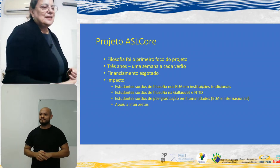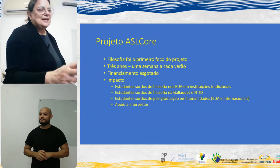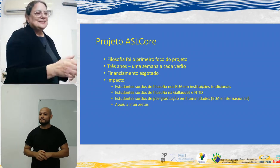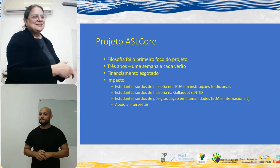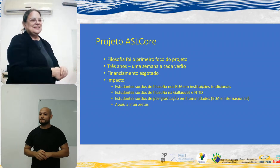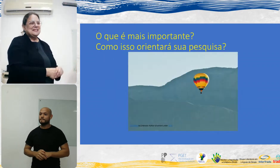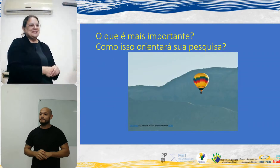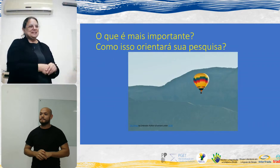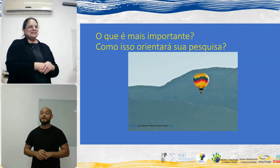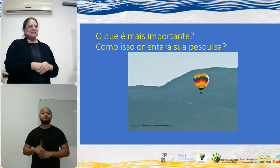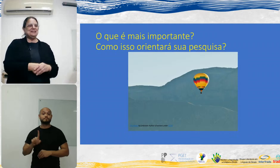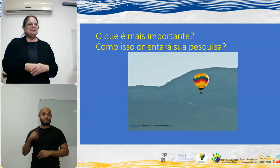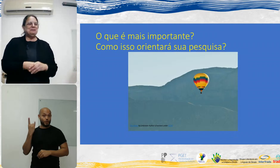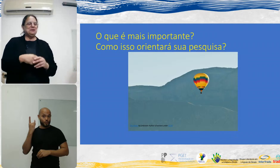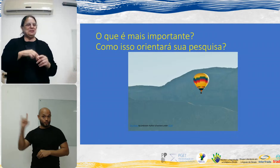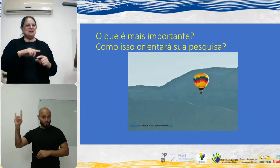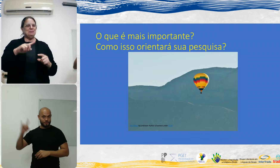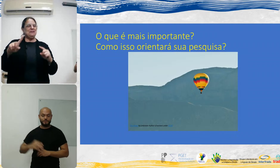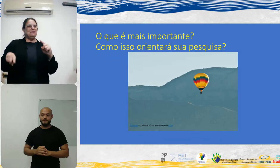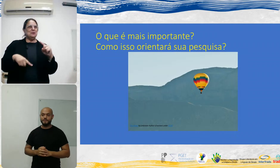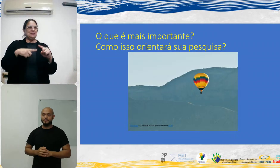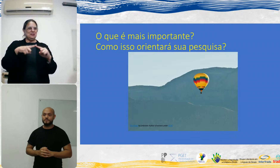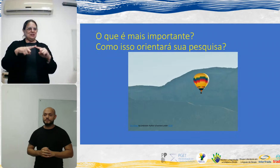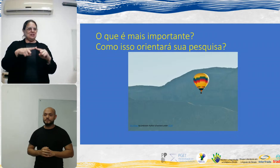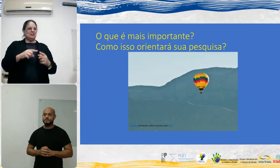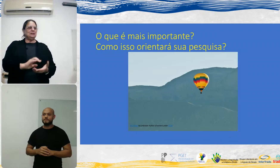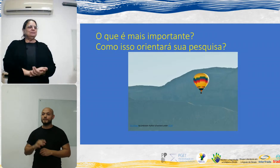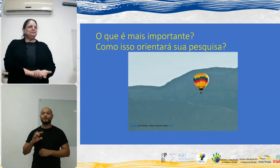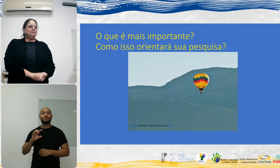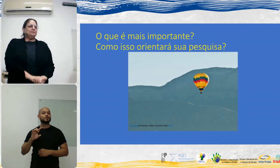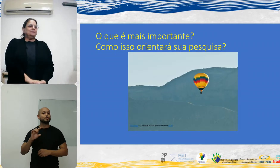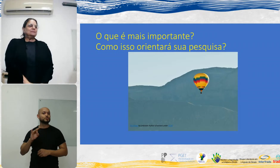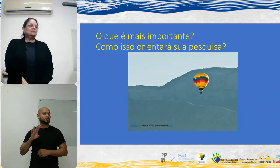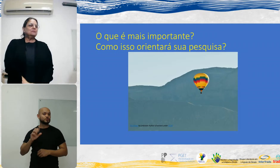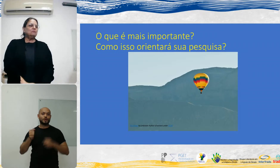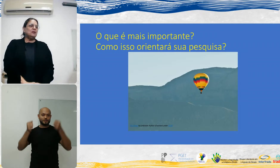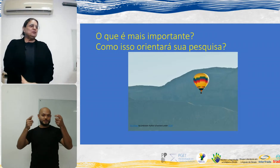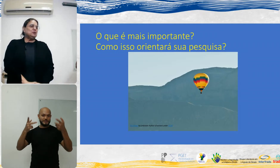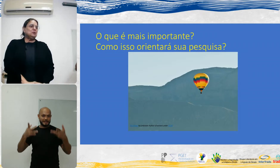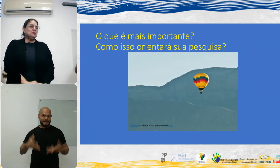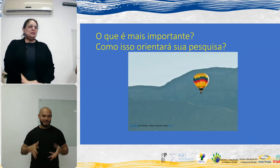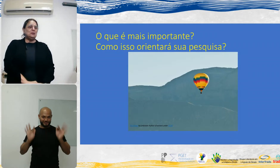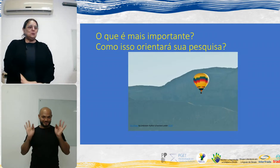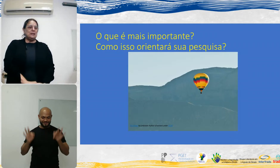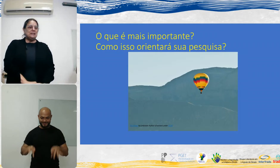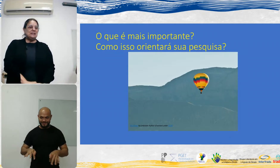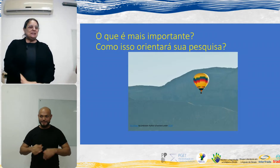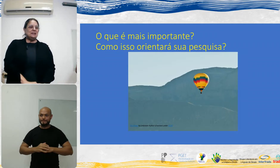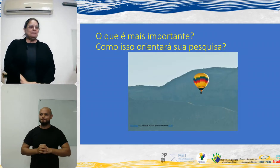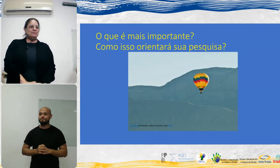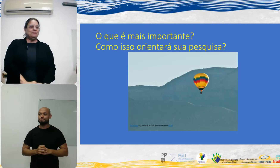The last is just coming full circle. So,